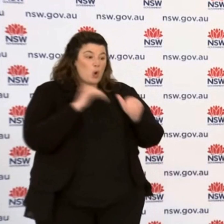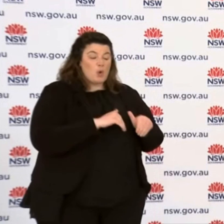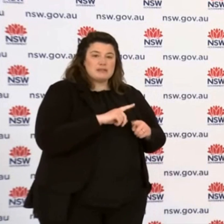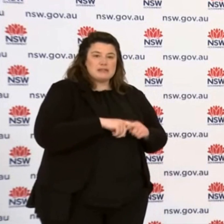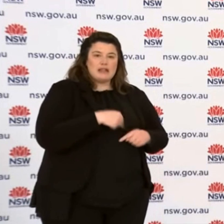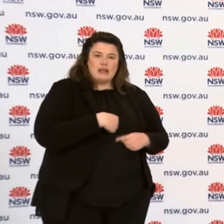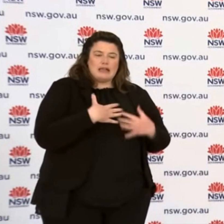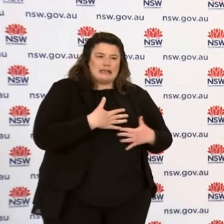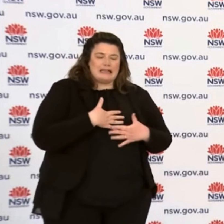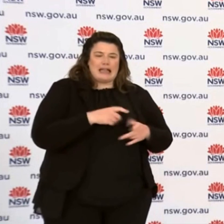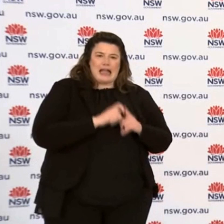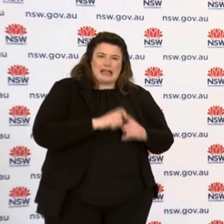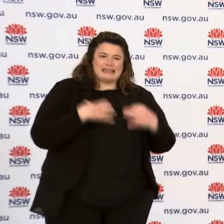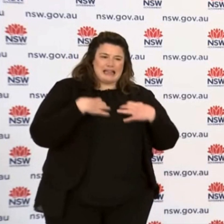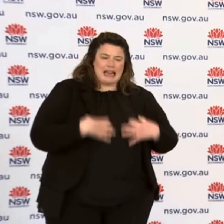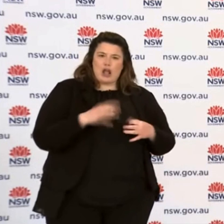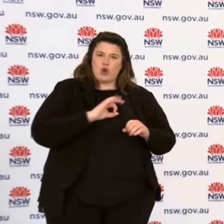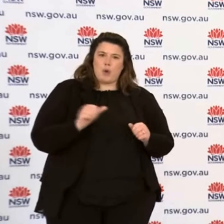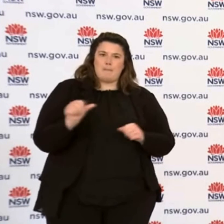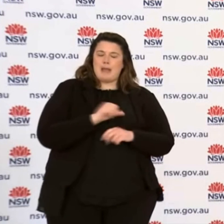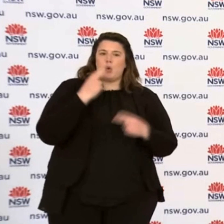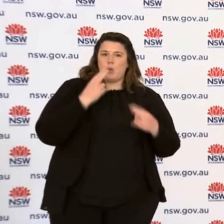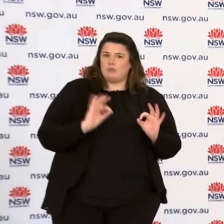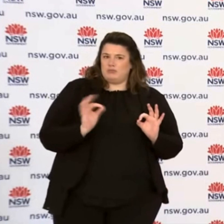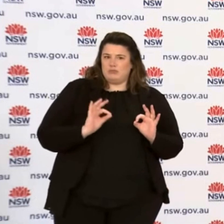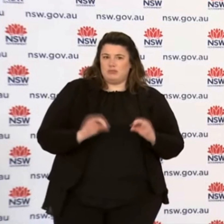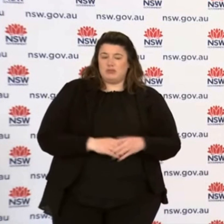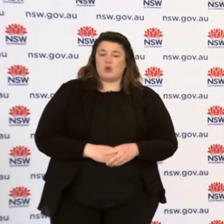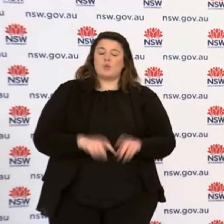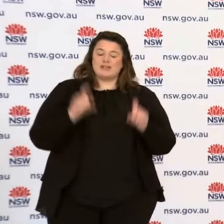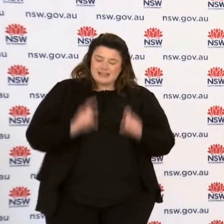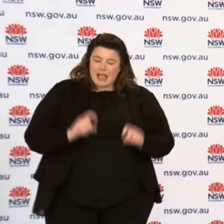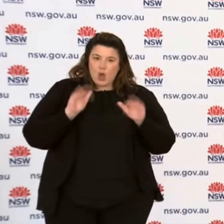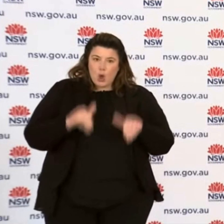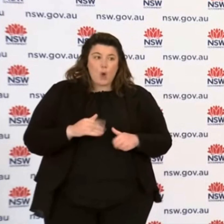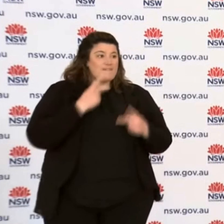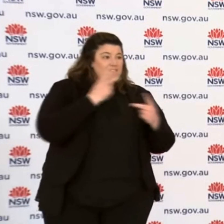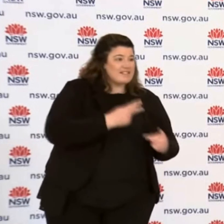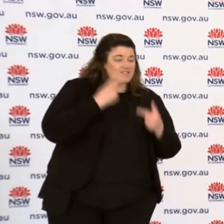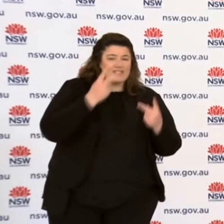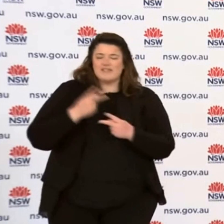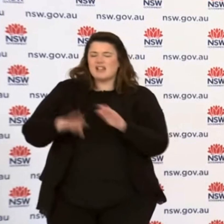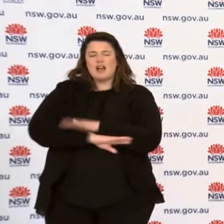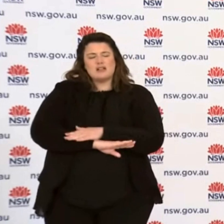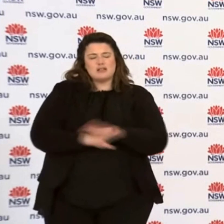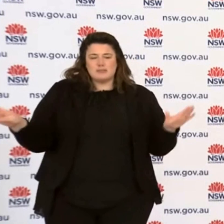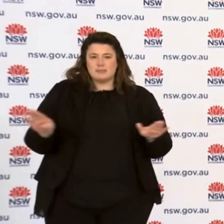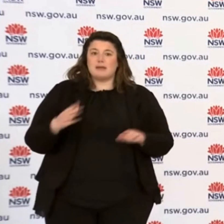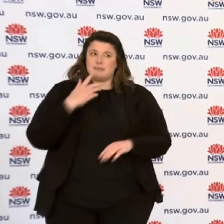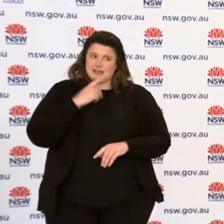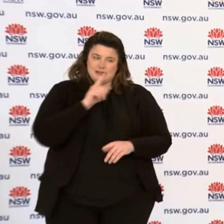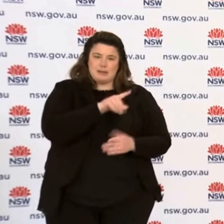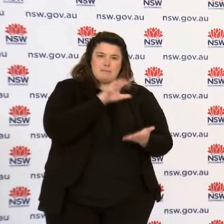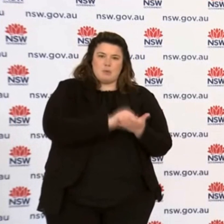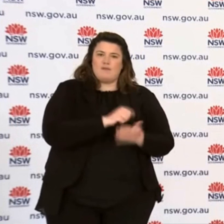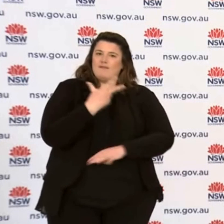board. As I said, stay home, don't go and visit relatives, don't go and visit another household, and go and get a vaccination as fast as you can. This